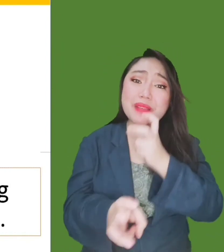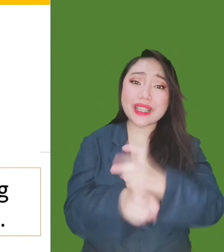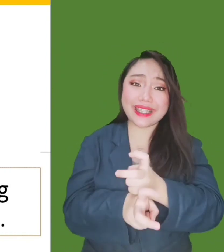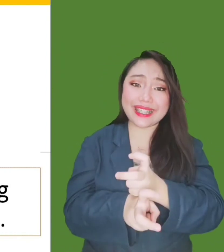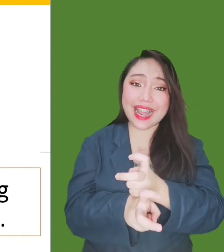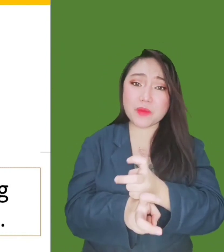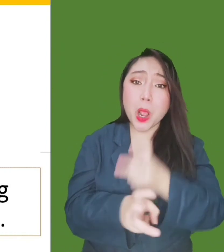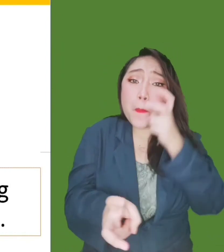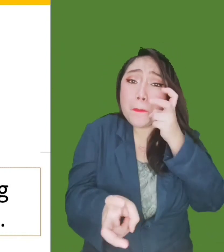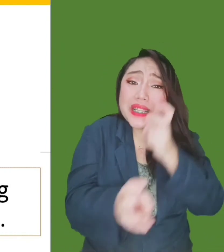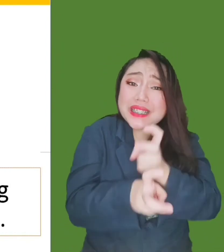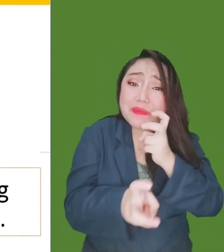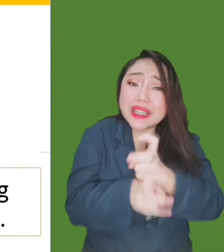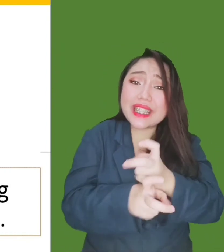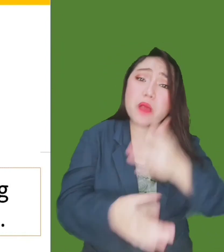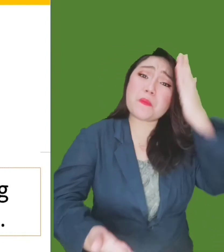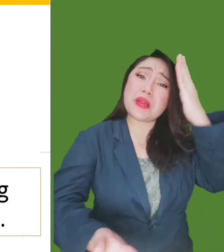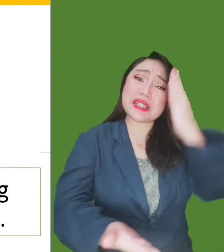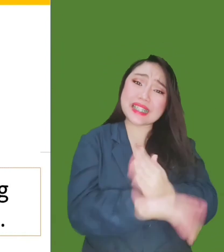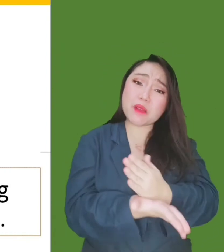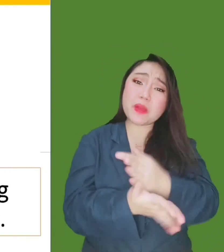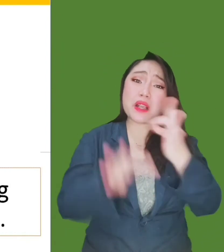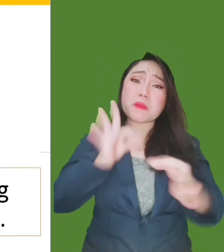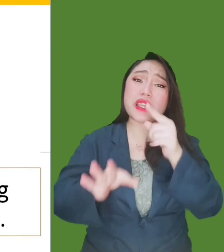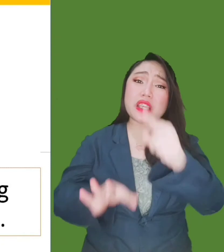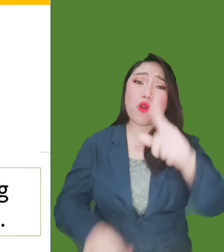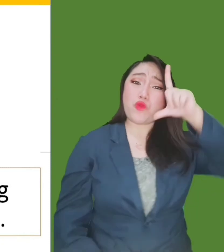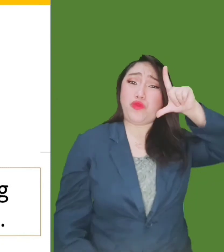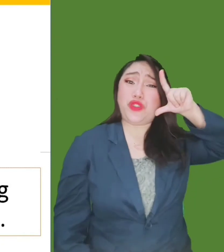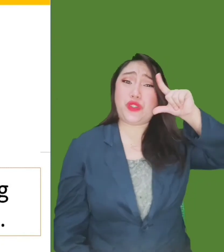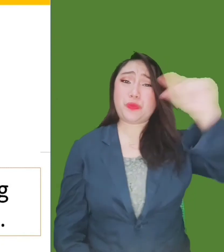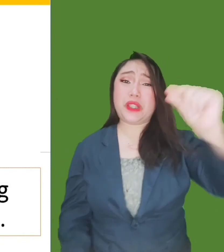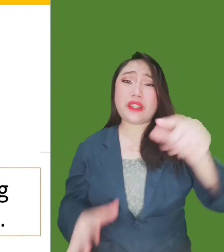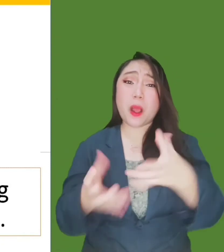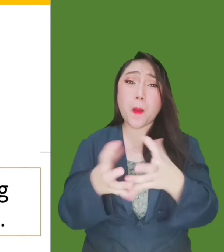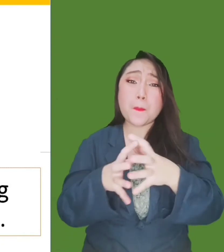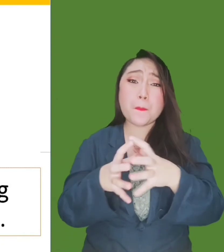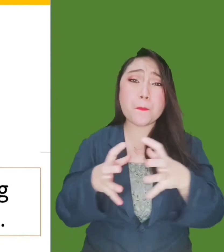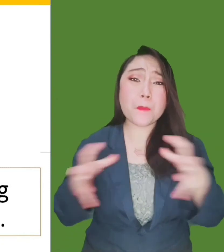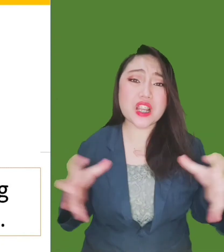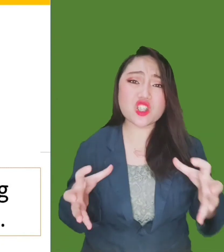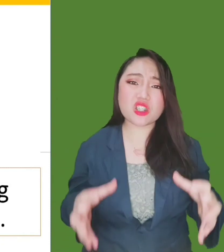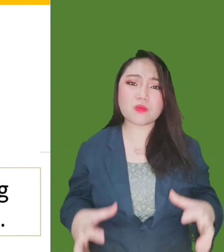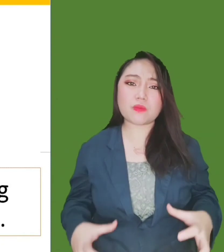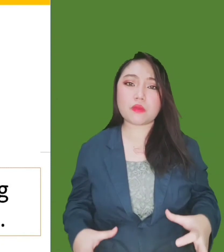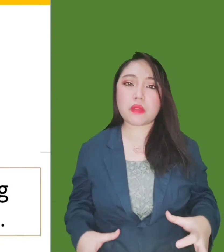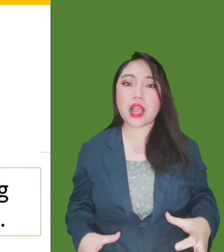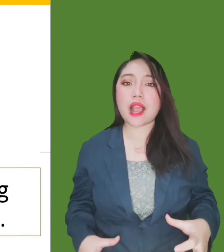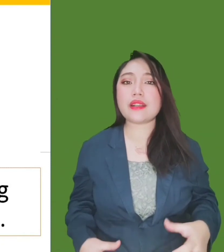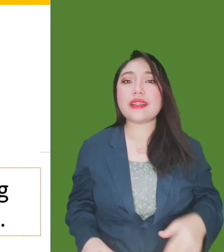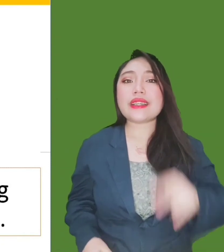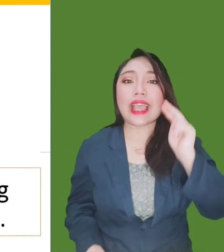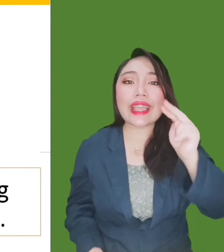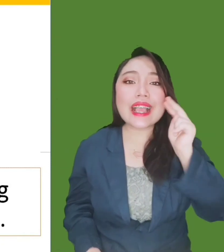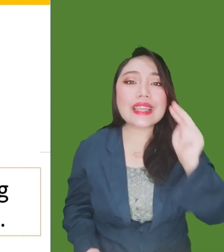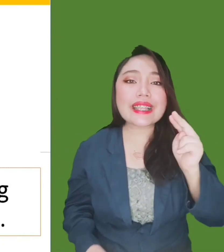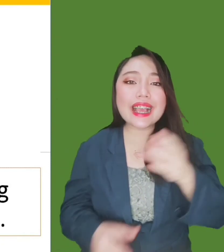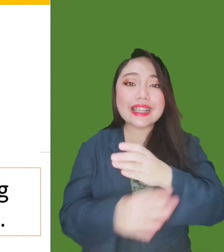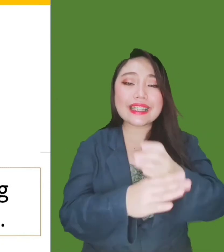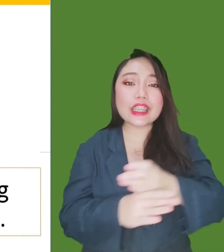I already told you about that. It will be difficult to stop a speeding